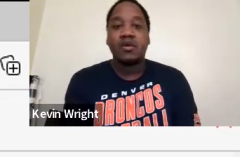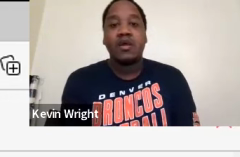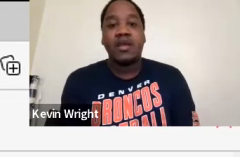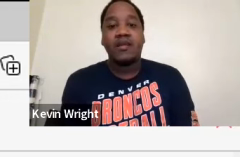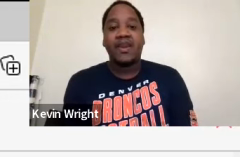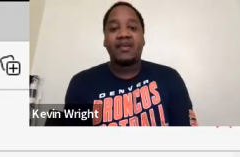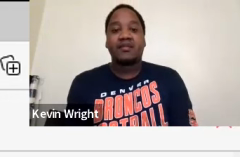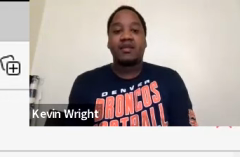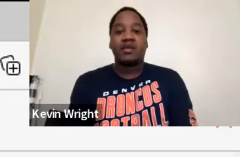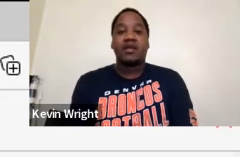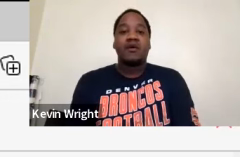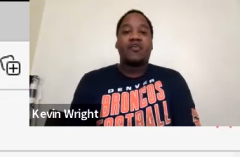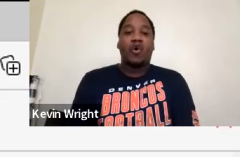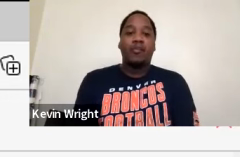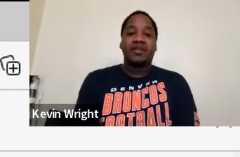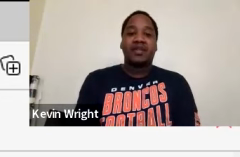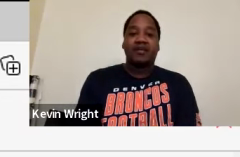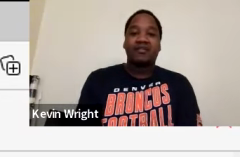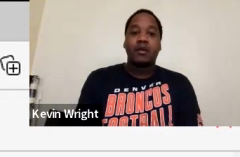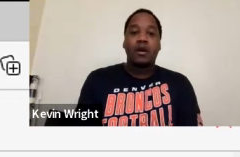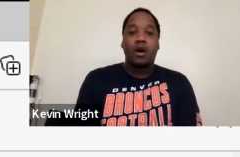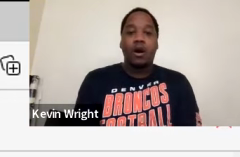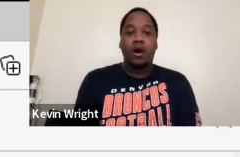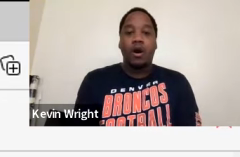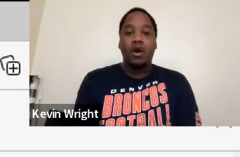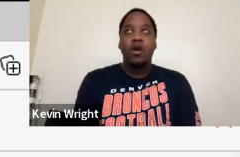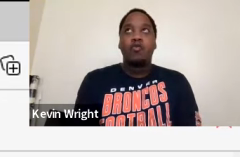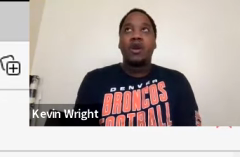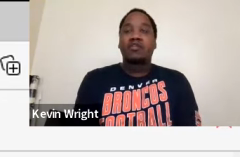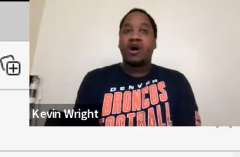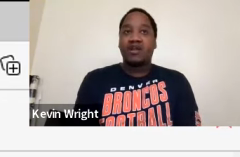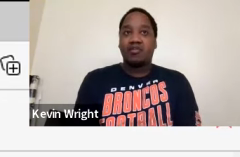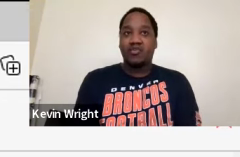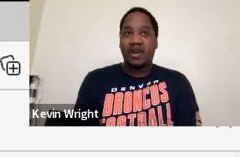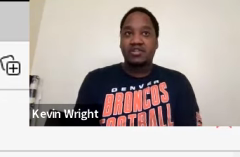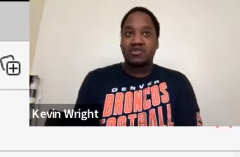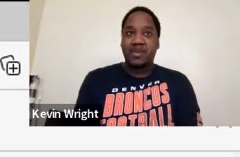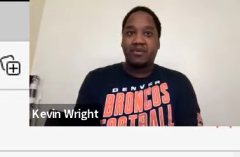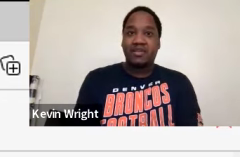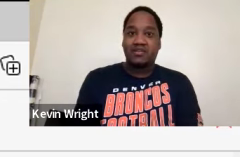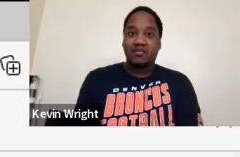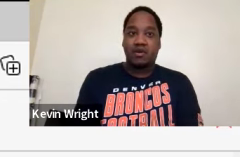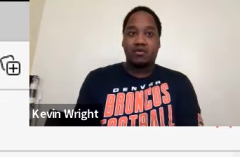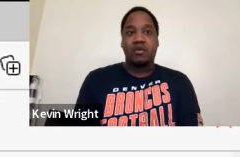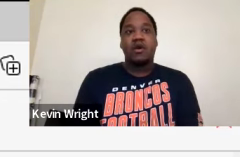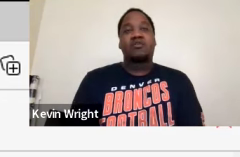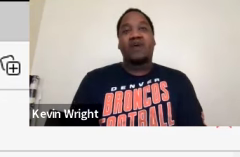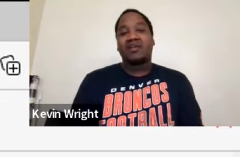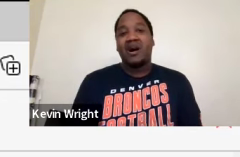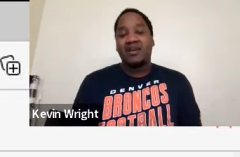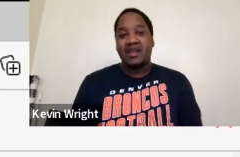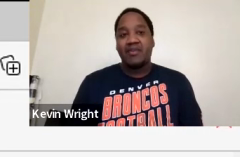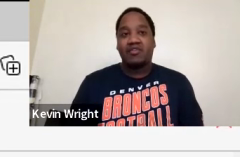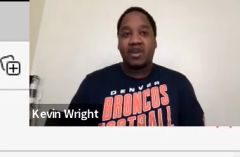September. And basically for openings, we are targeting 300 people. So